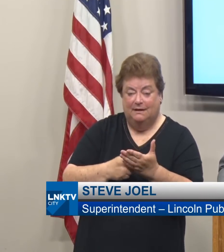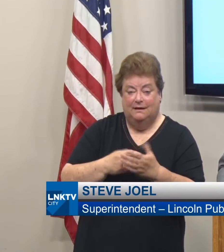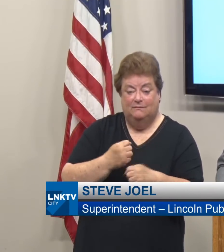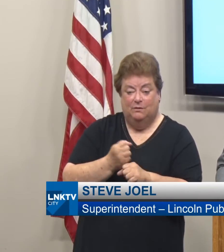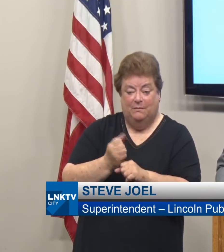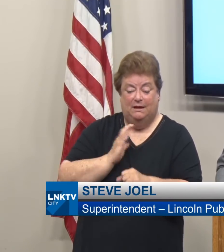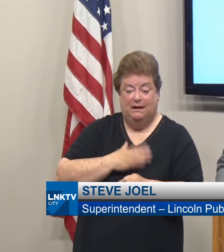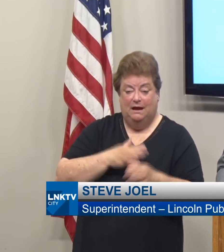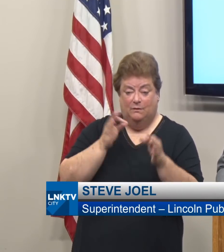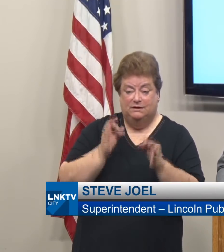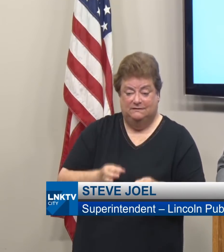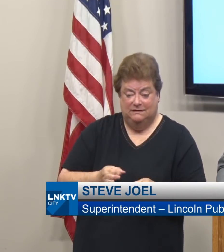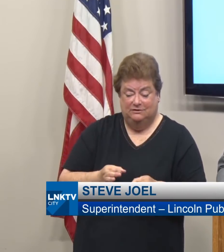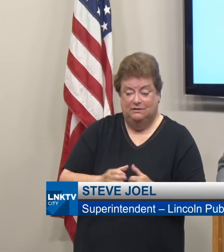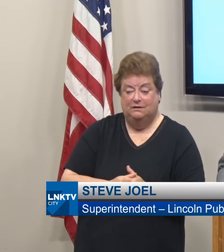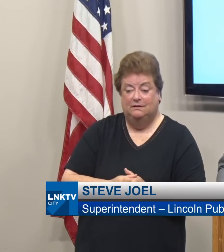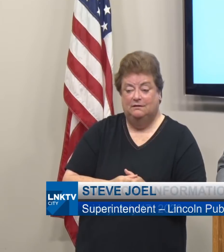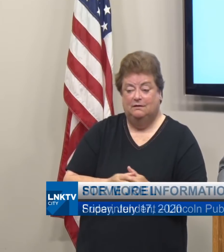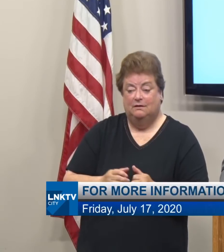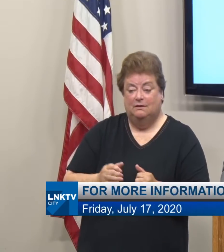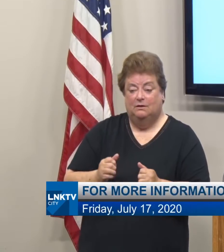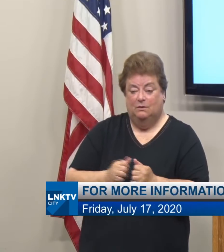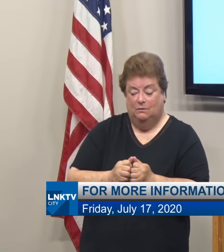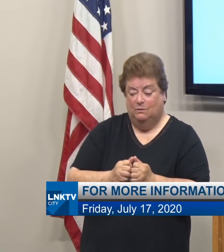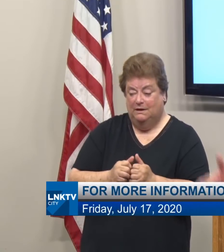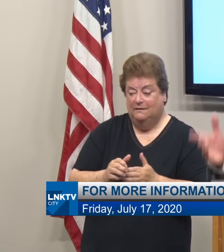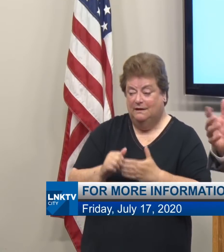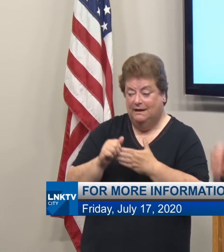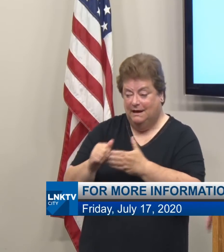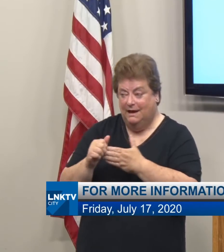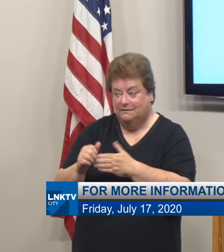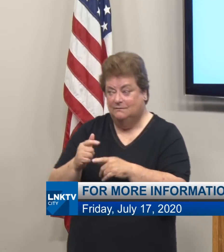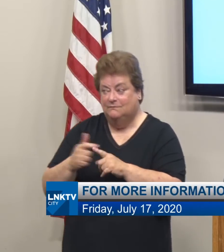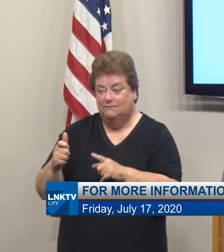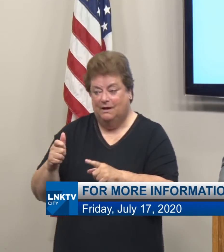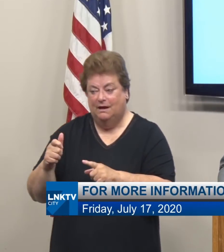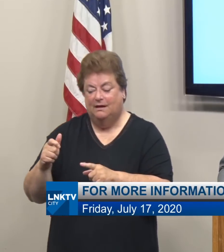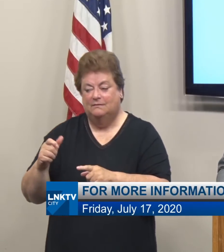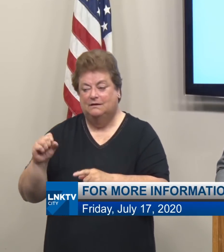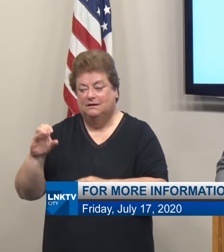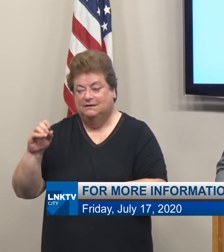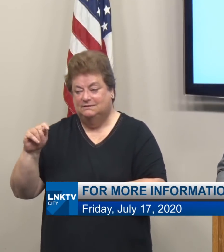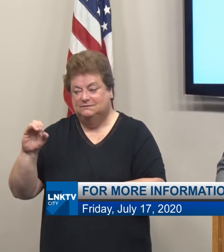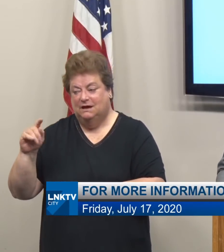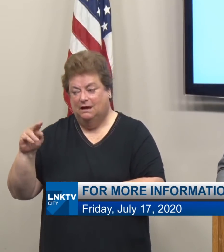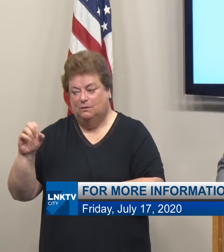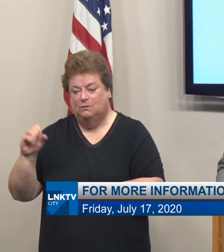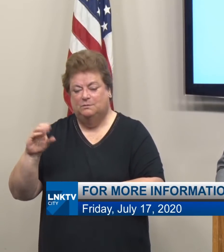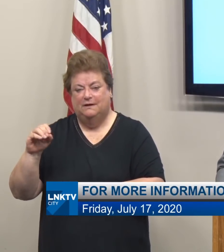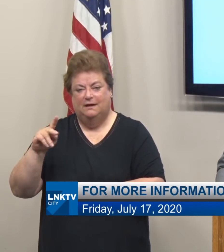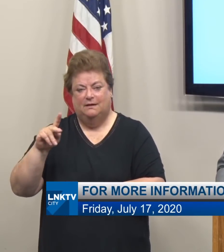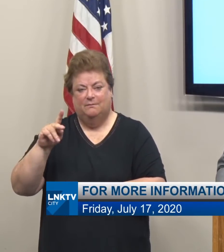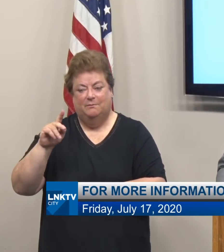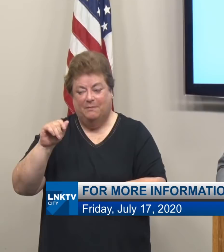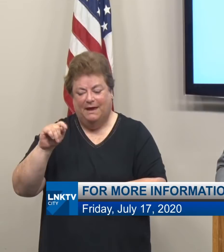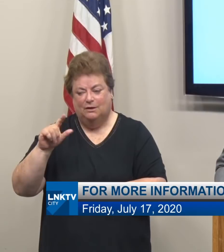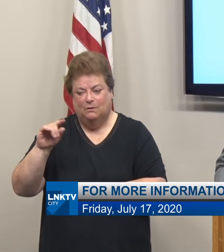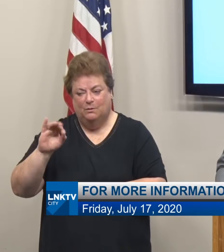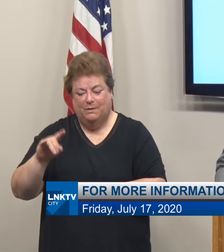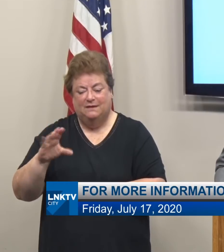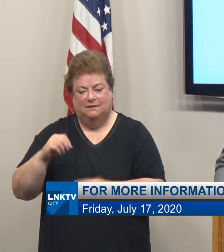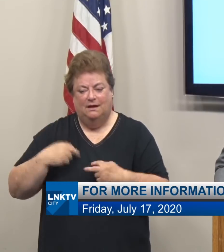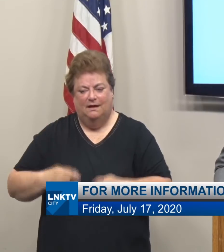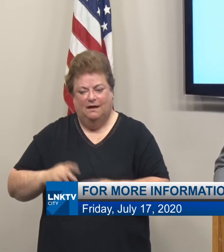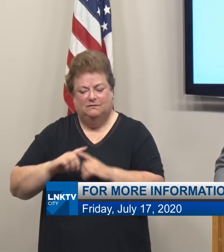made in conjunction with the excellent guidance and advice and help of Scott Holmes and Pat Lorenz and the health